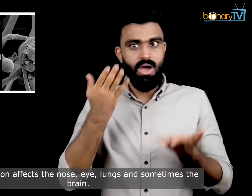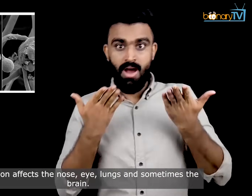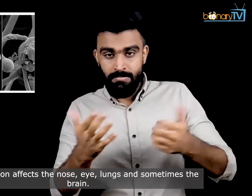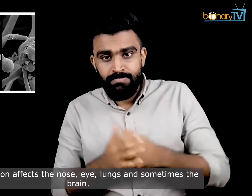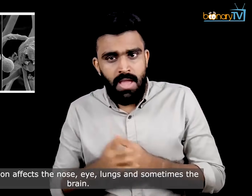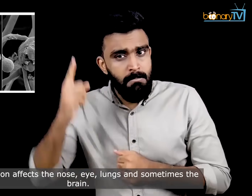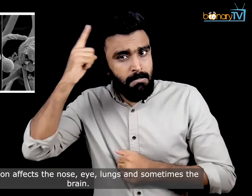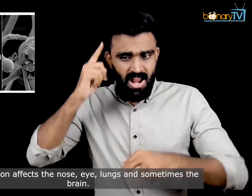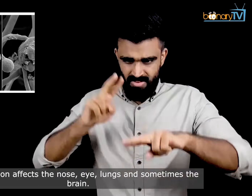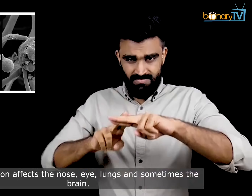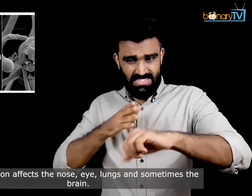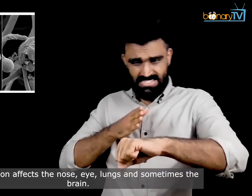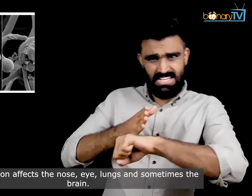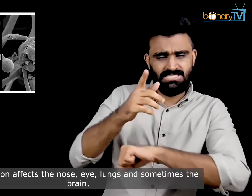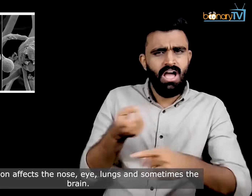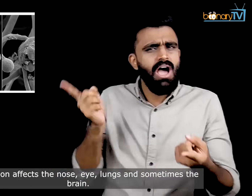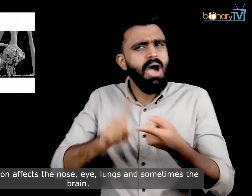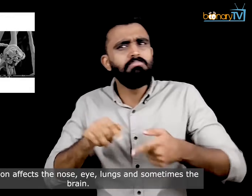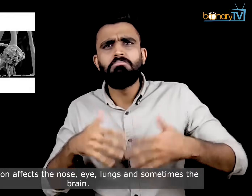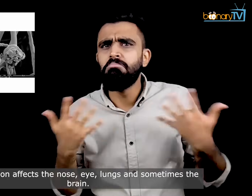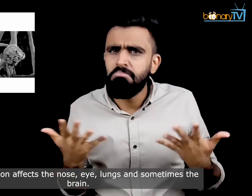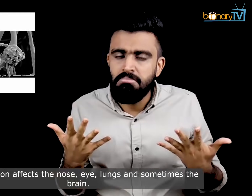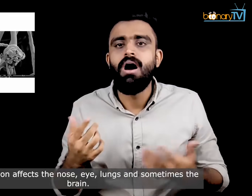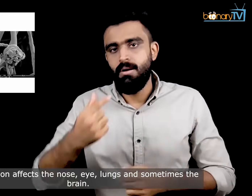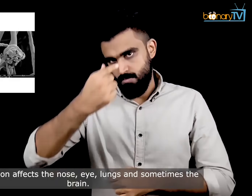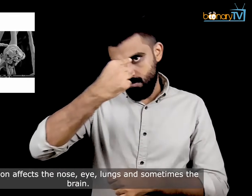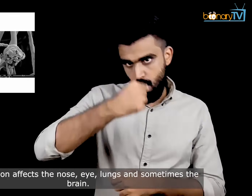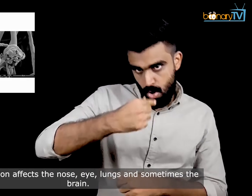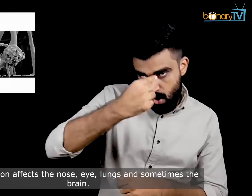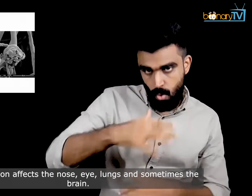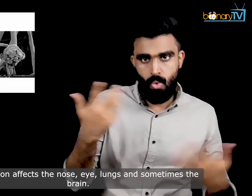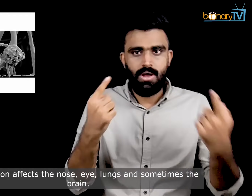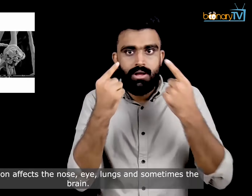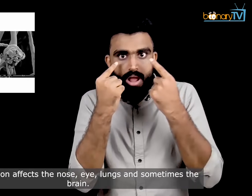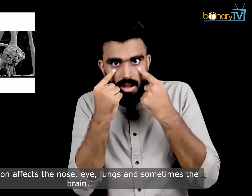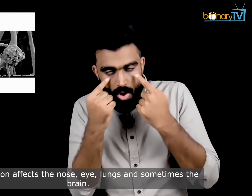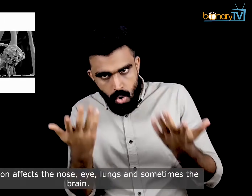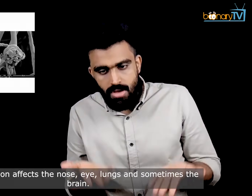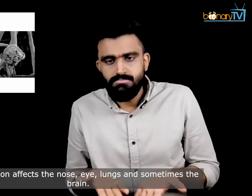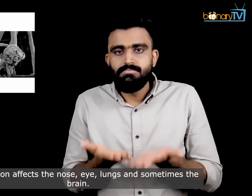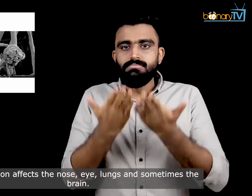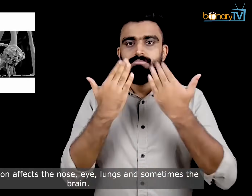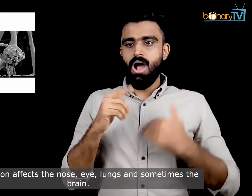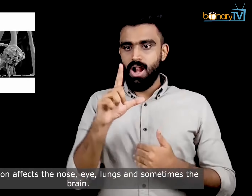infection affects the nose, eyes, lungs